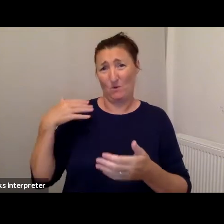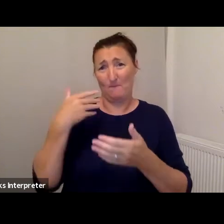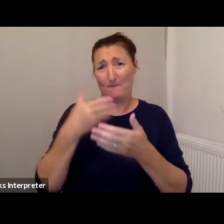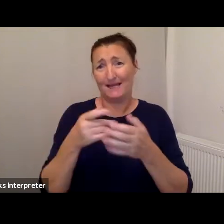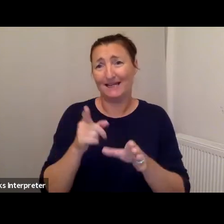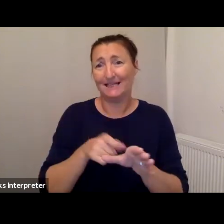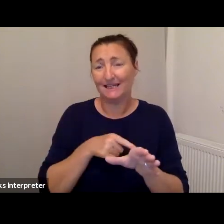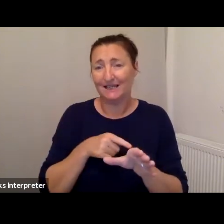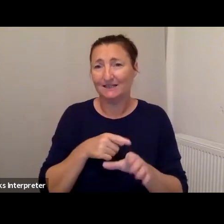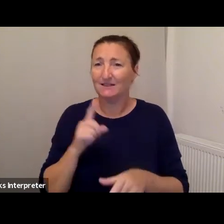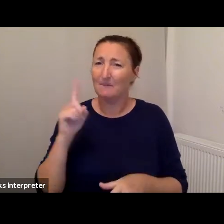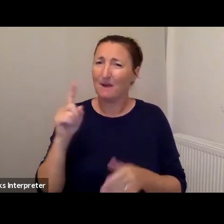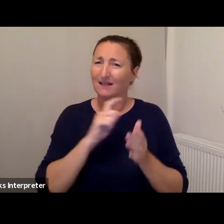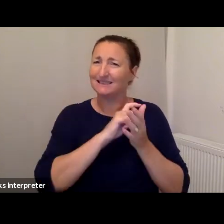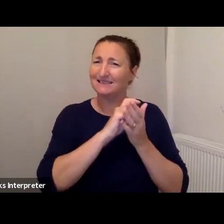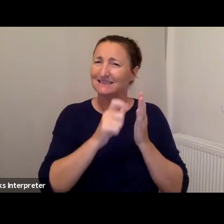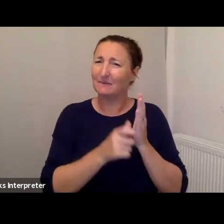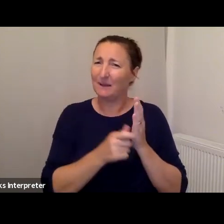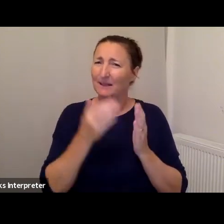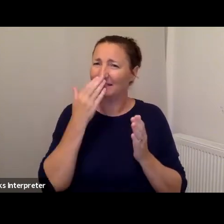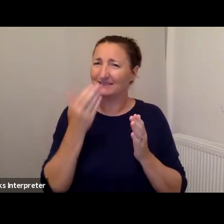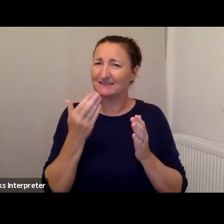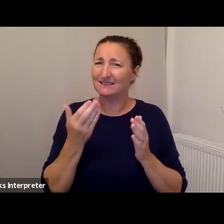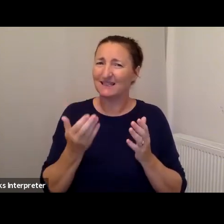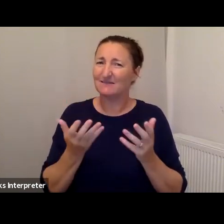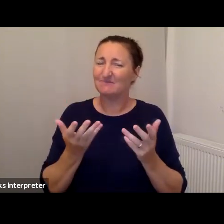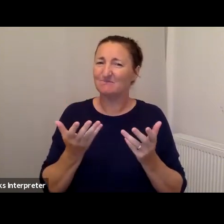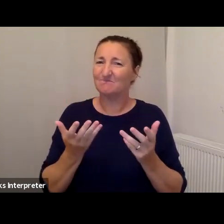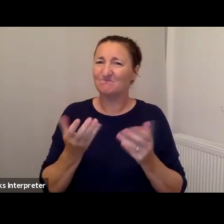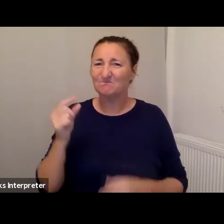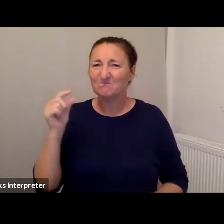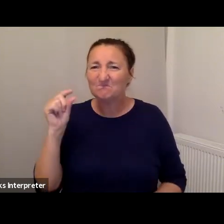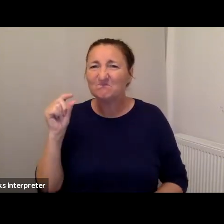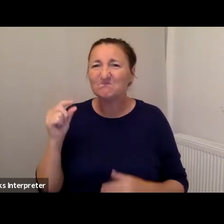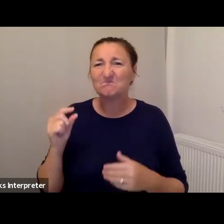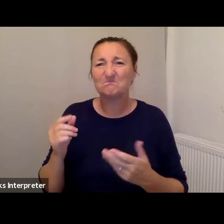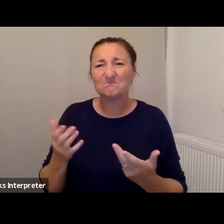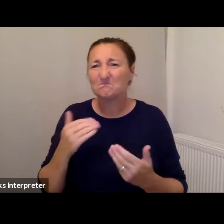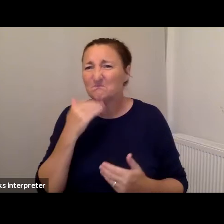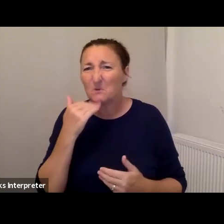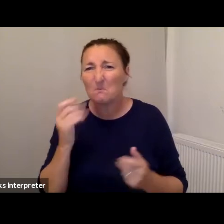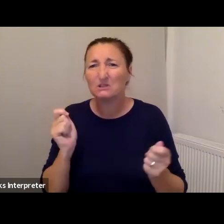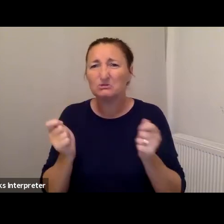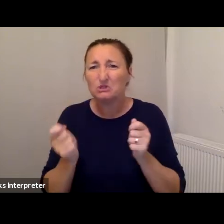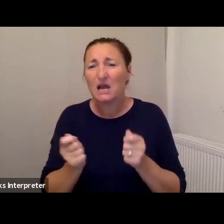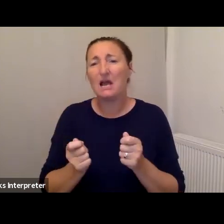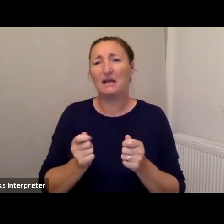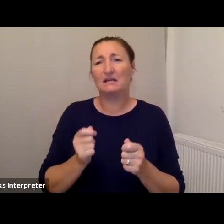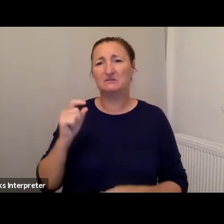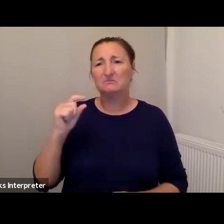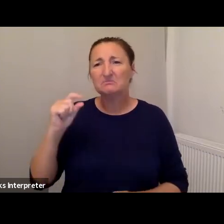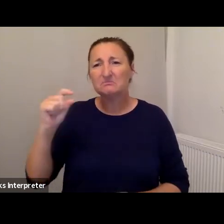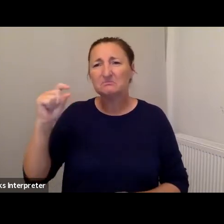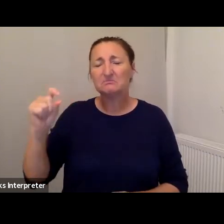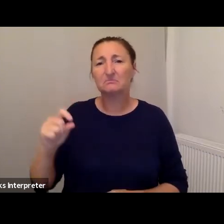but disability is still at the rock bottom. Very little has moved, except a little bit from the Paris framework